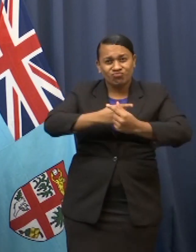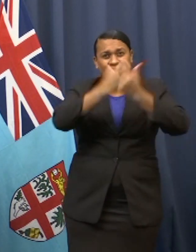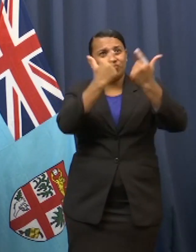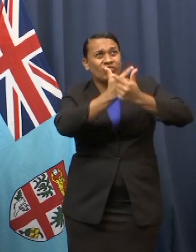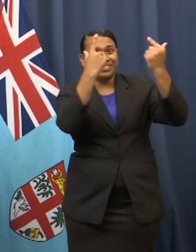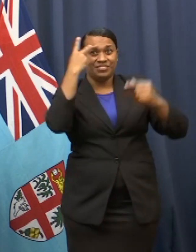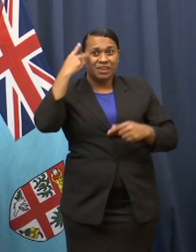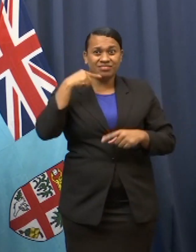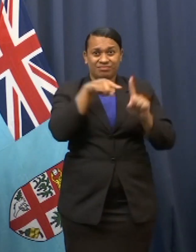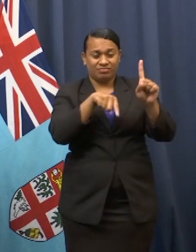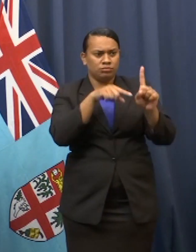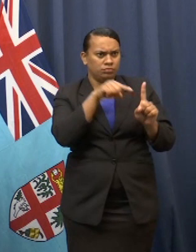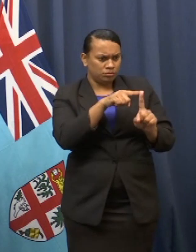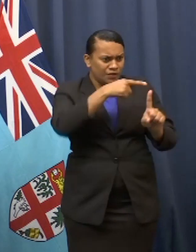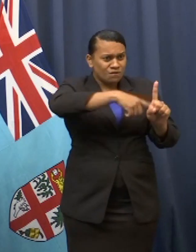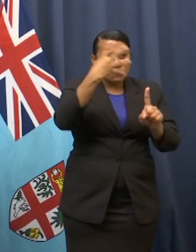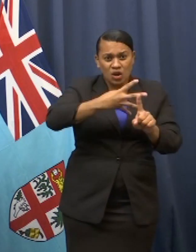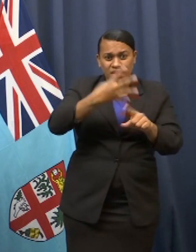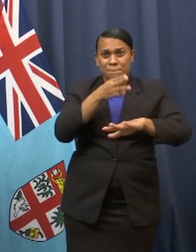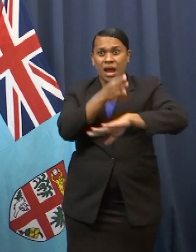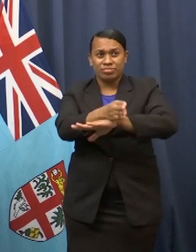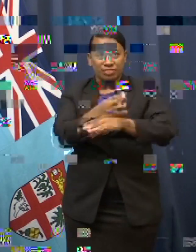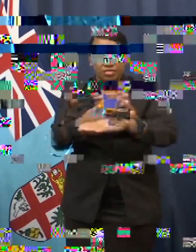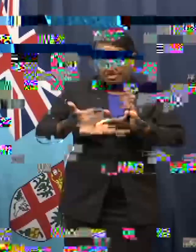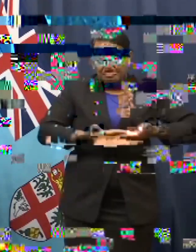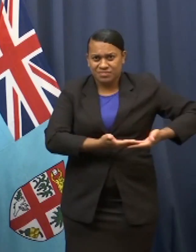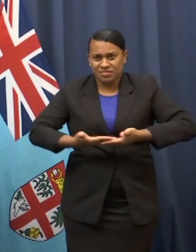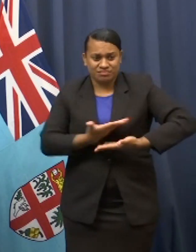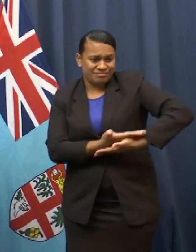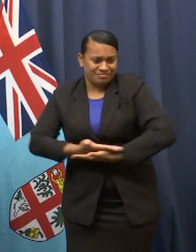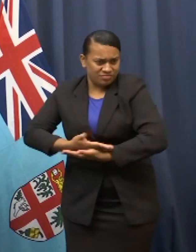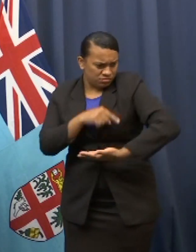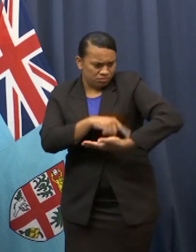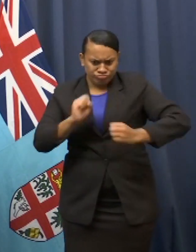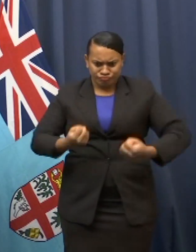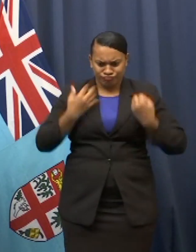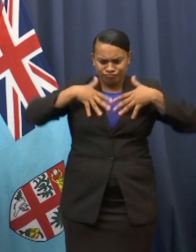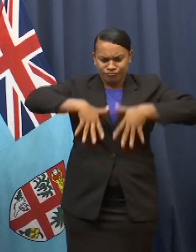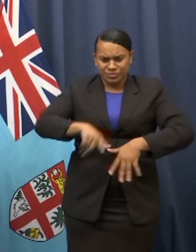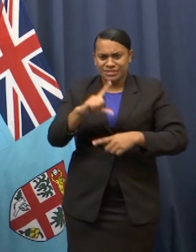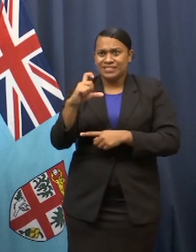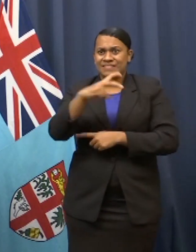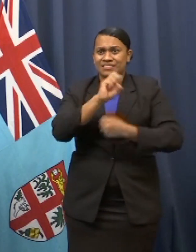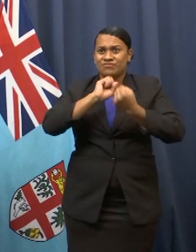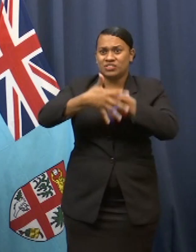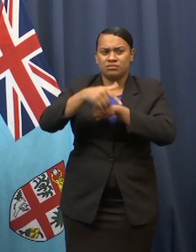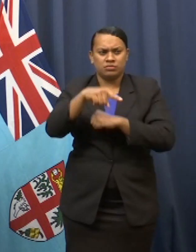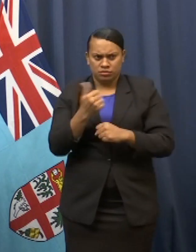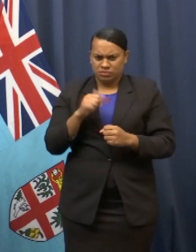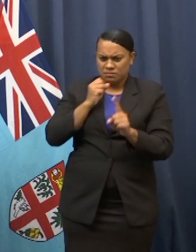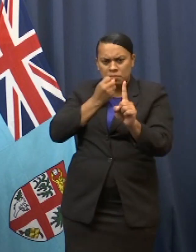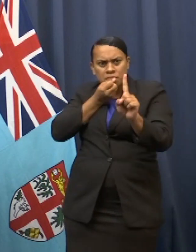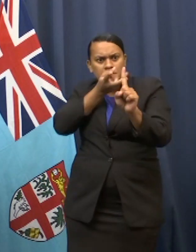precious 14-month-old baby in their arms could have easily been infected, all with just a drop of